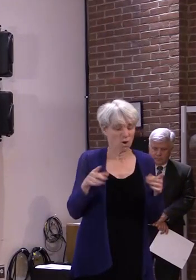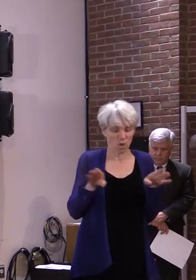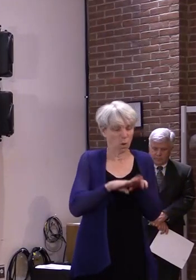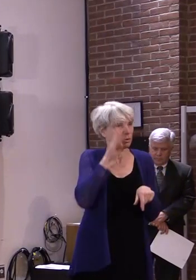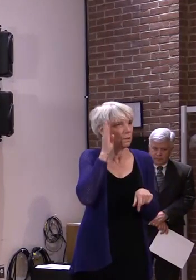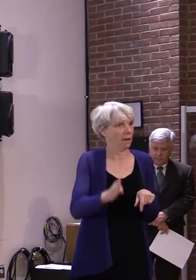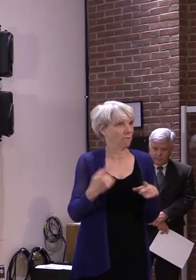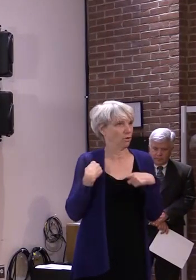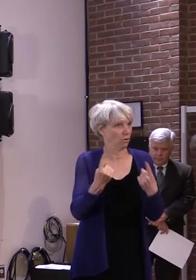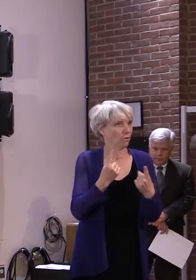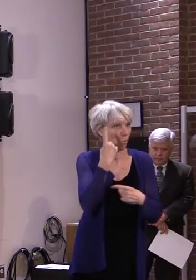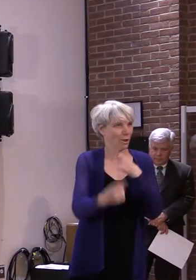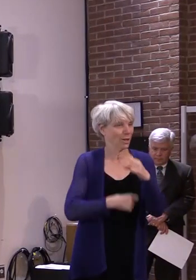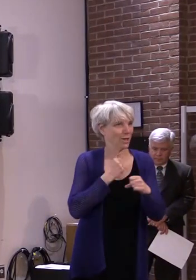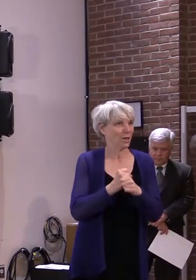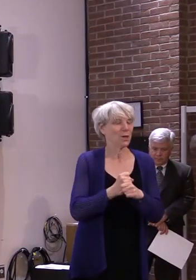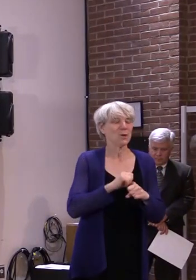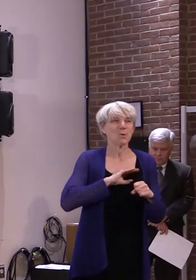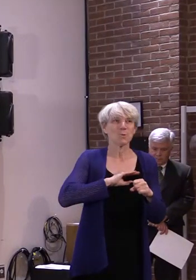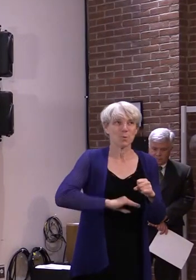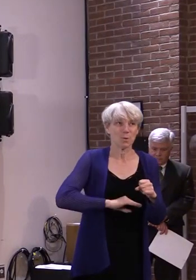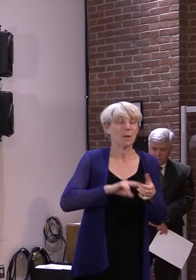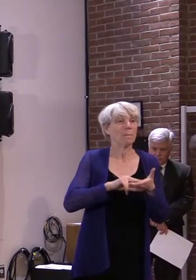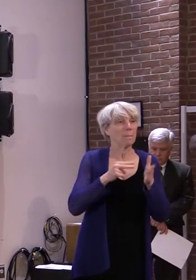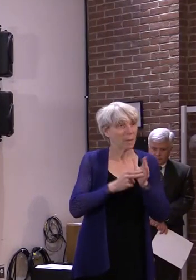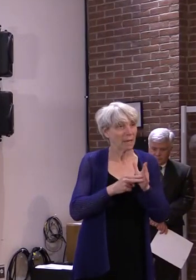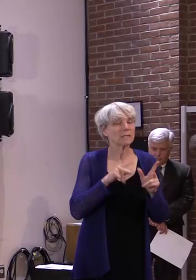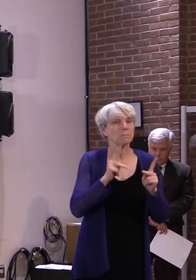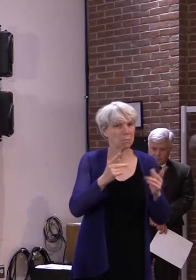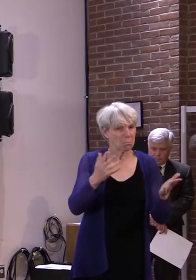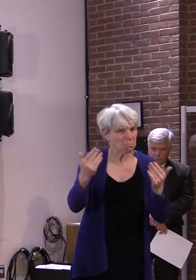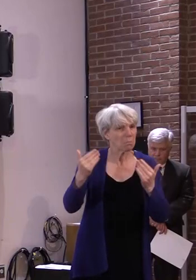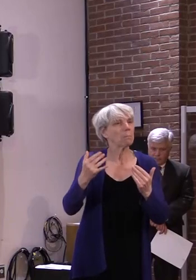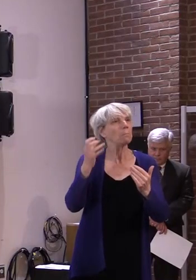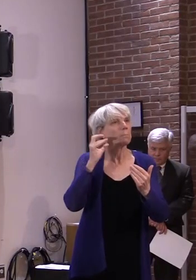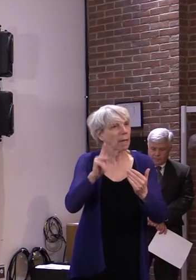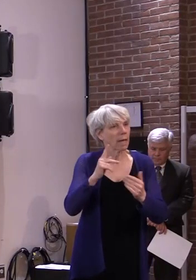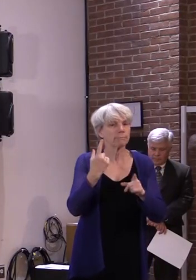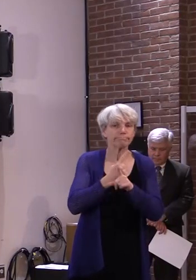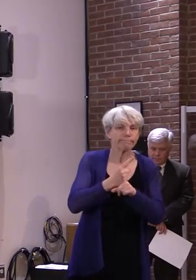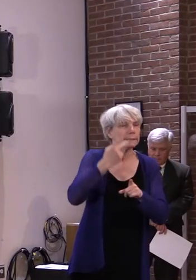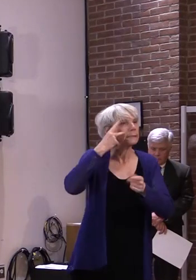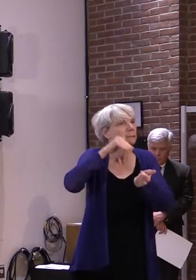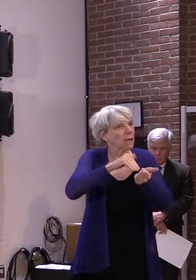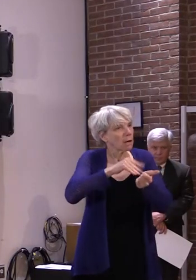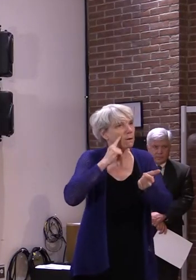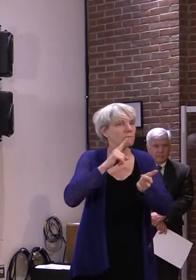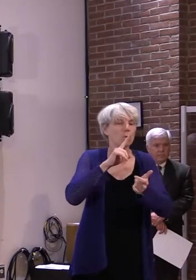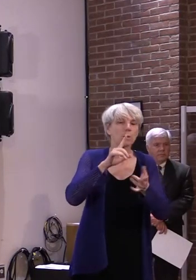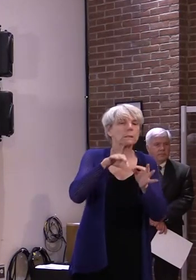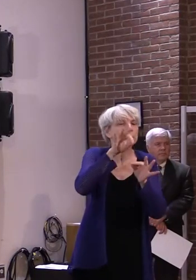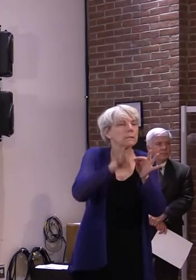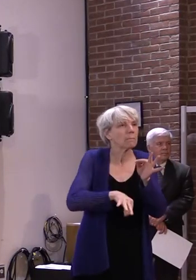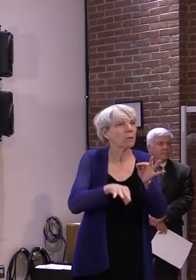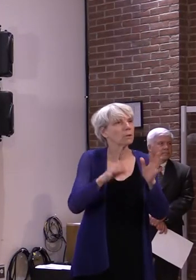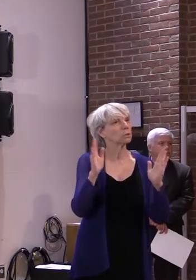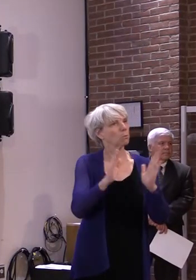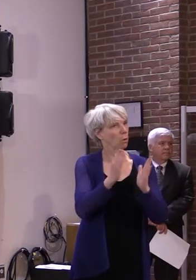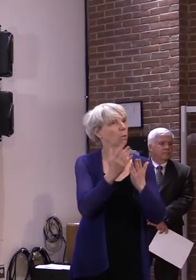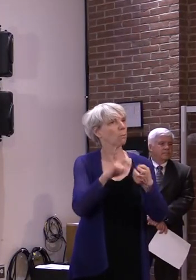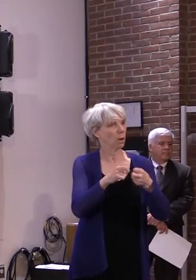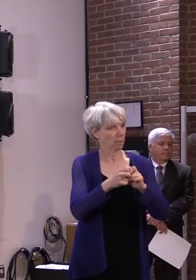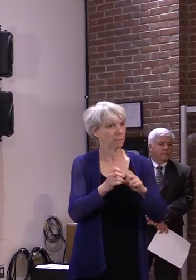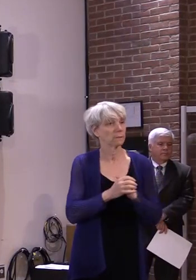that people could get back to routine medical care. Our data showed, in fact, that healthcare facilities were some of